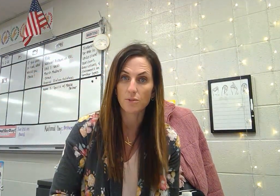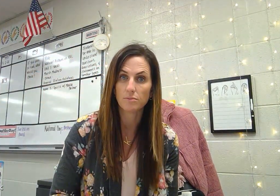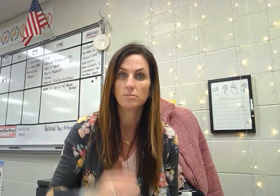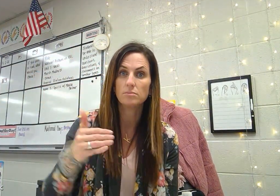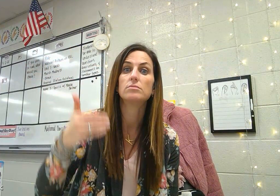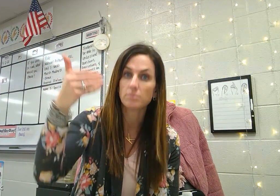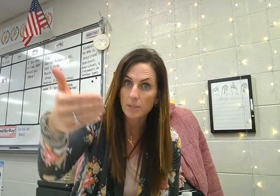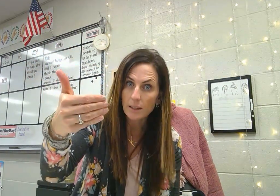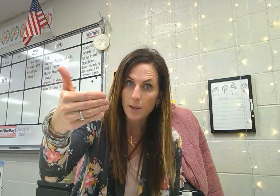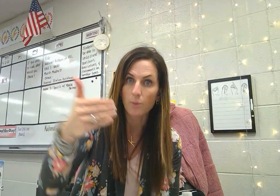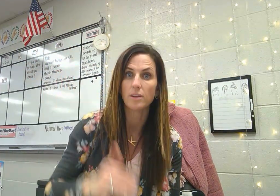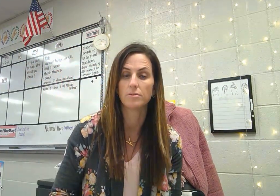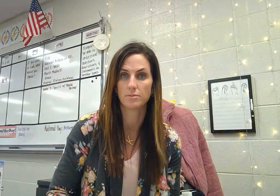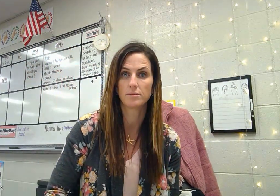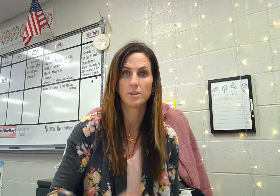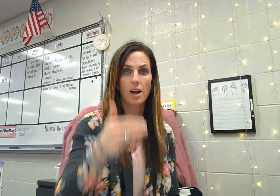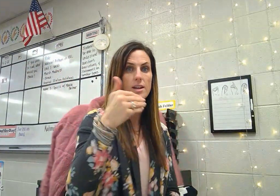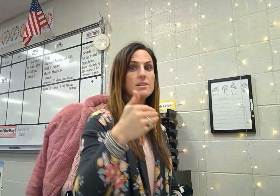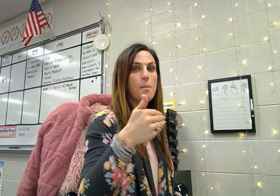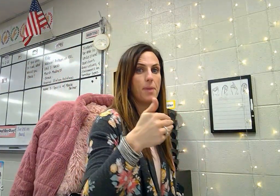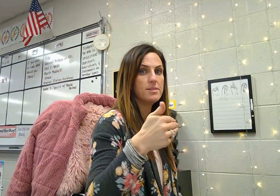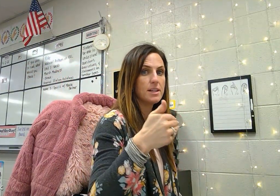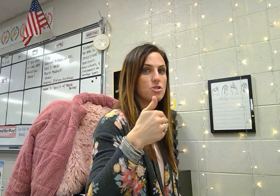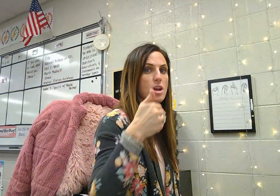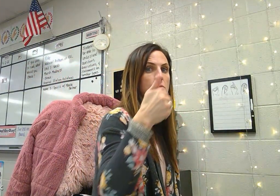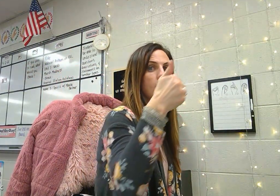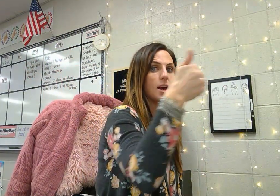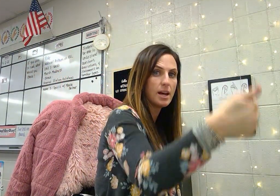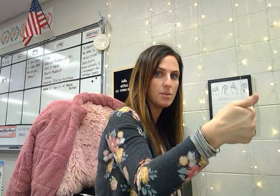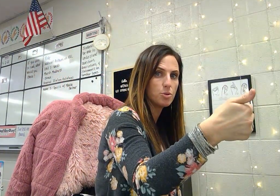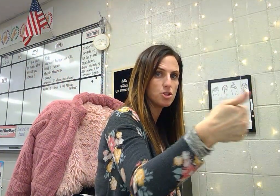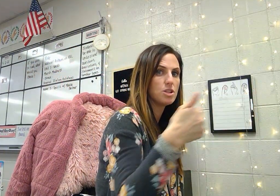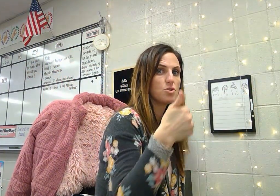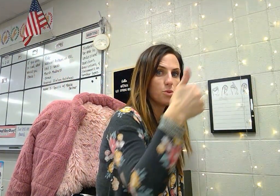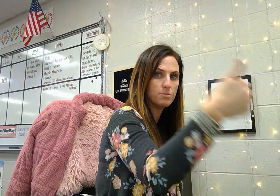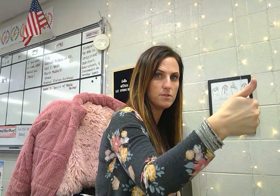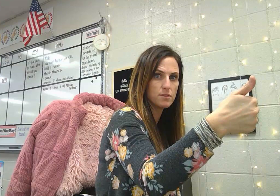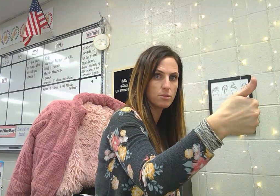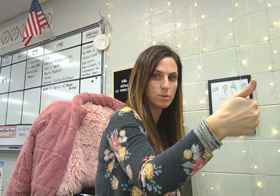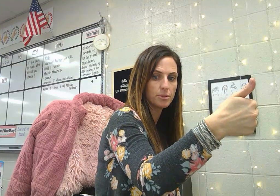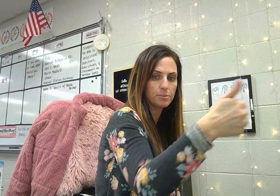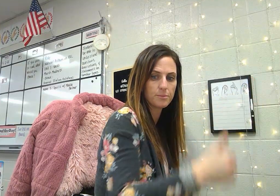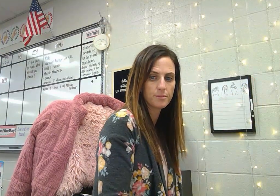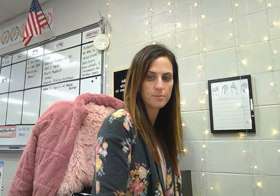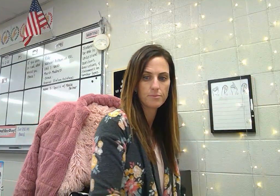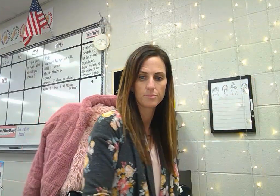continue, keep going. Okay, it's a bent hand shape and it pushes or moves forward.